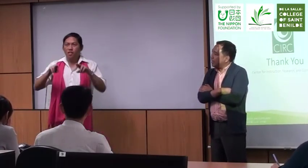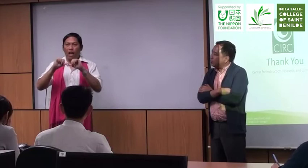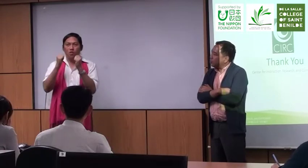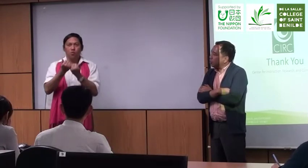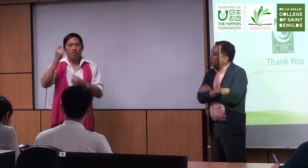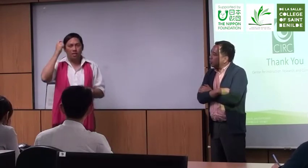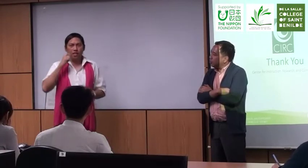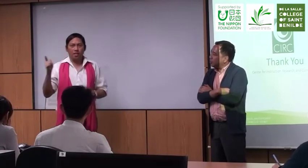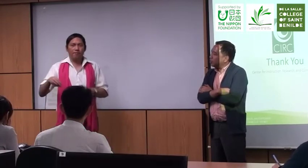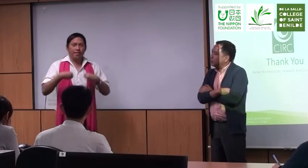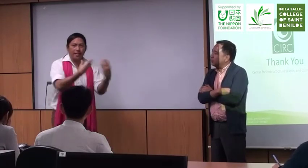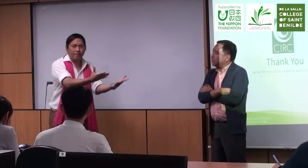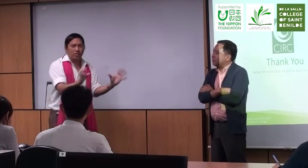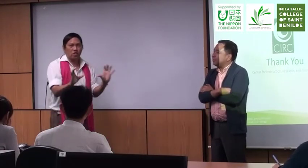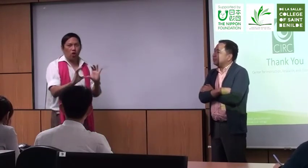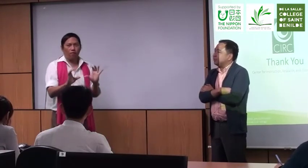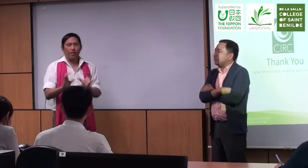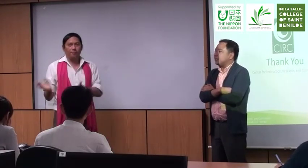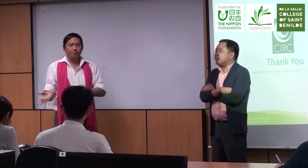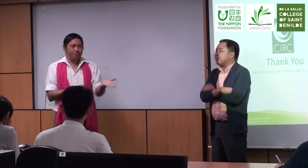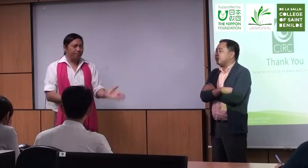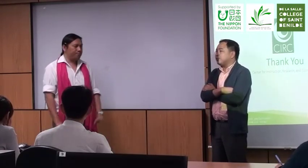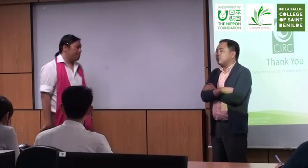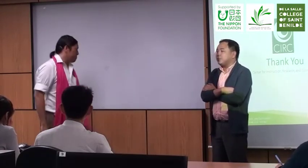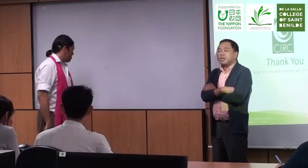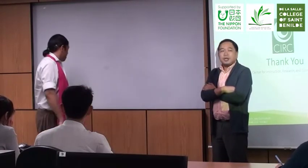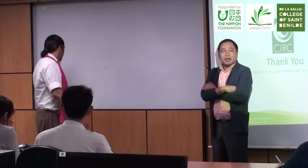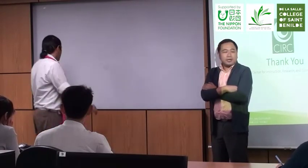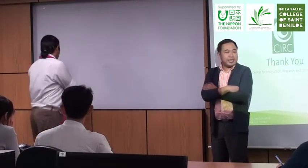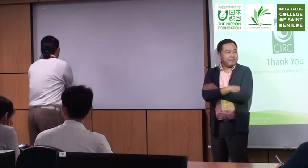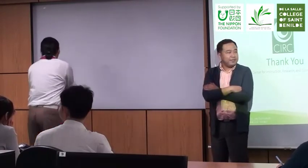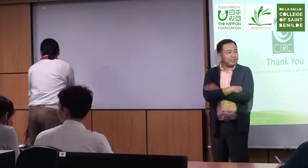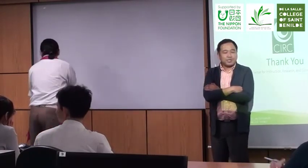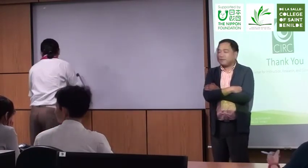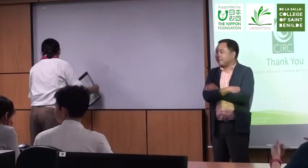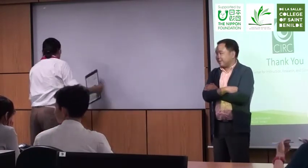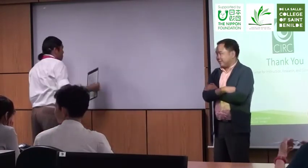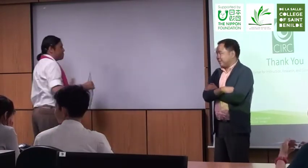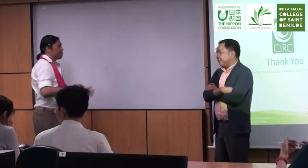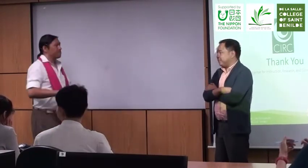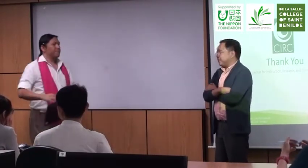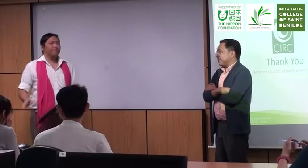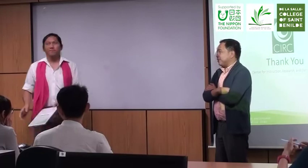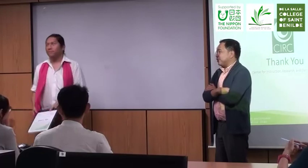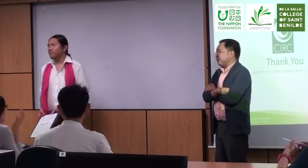like to get the call on our research associate, Ines Season, to